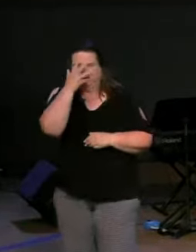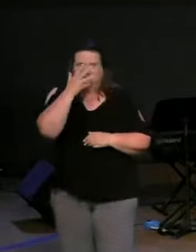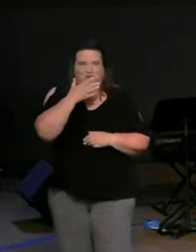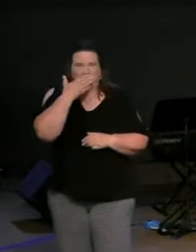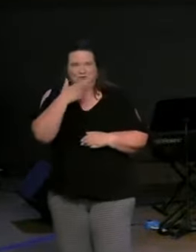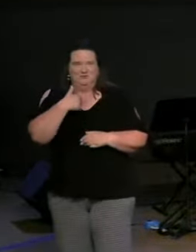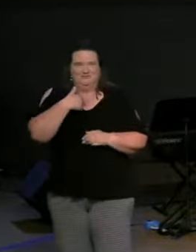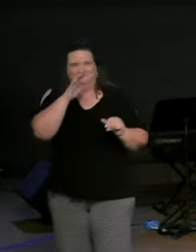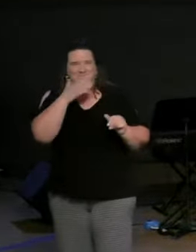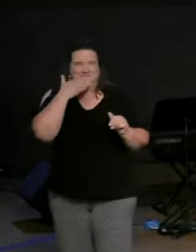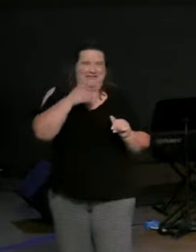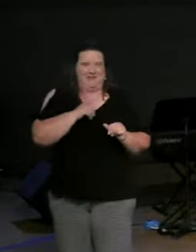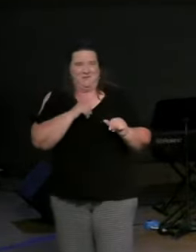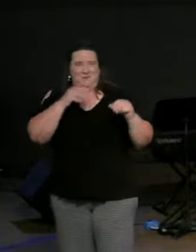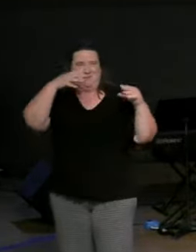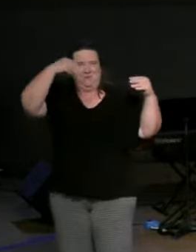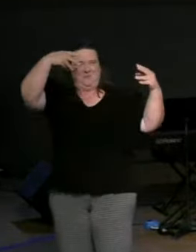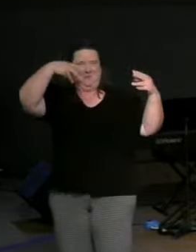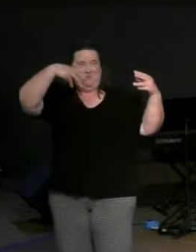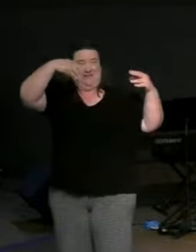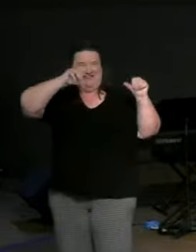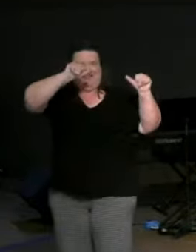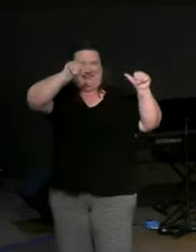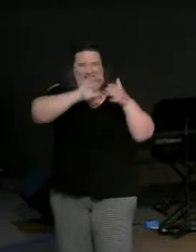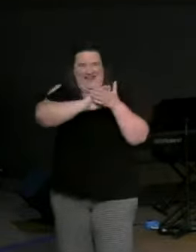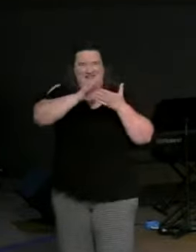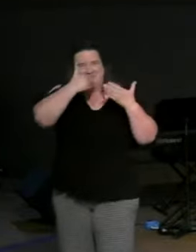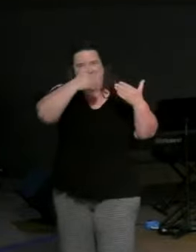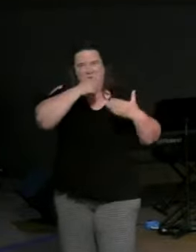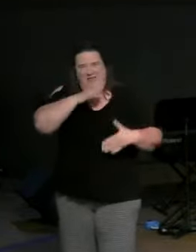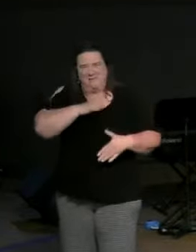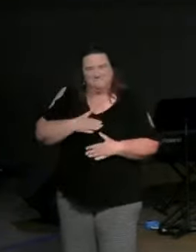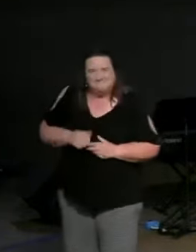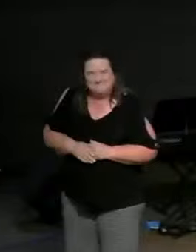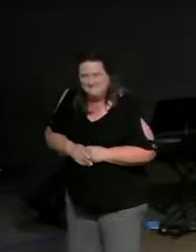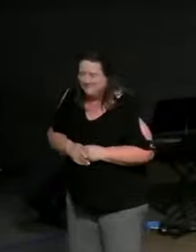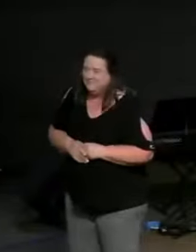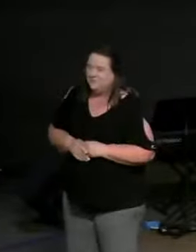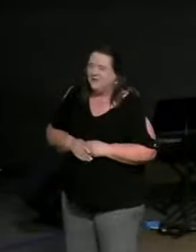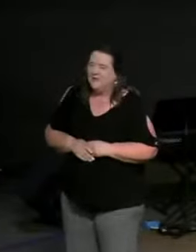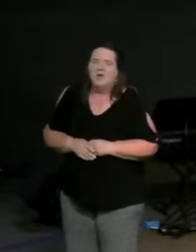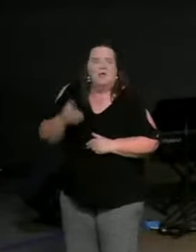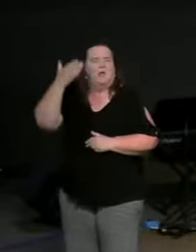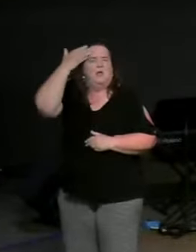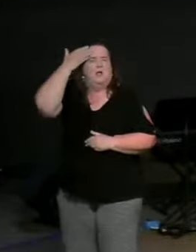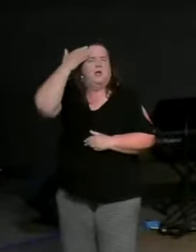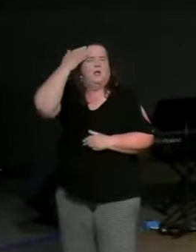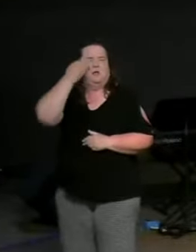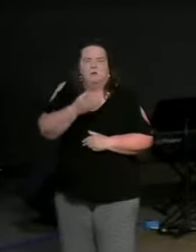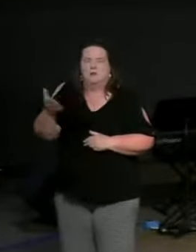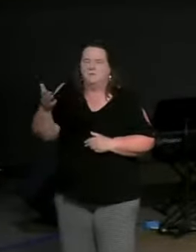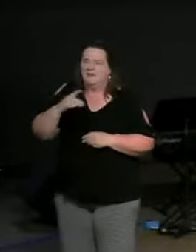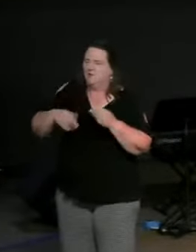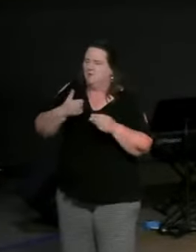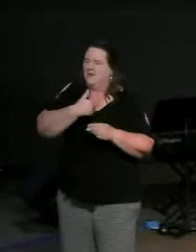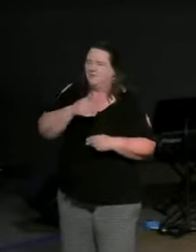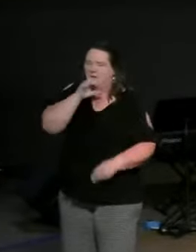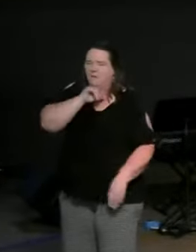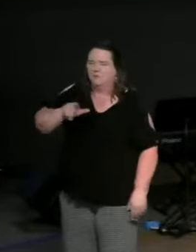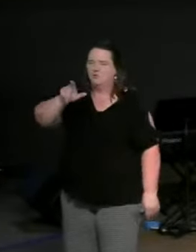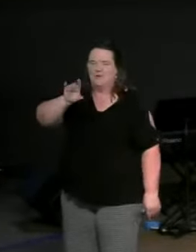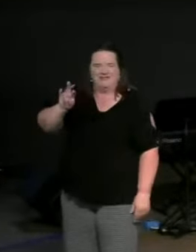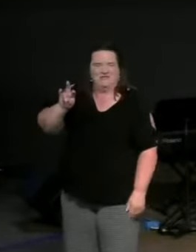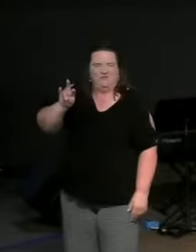there for the live stream. Thank you, babe. And a little bit about myself. I am 27 years